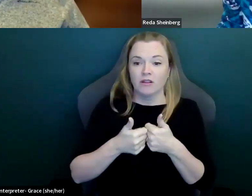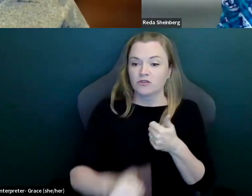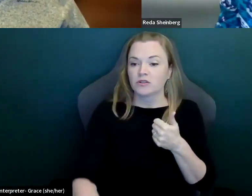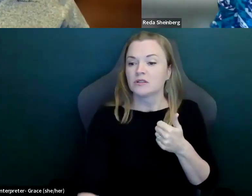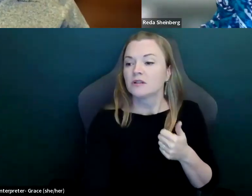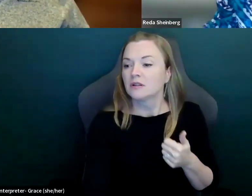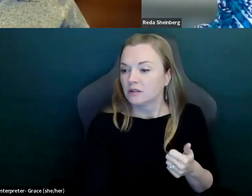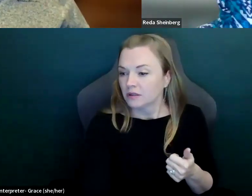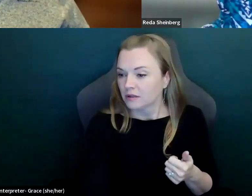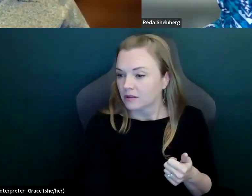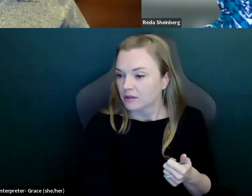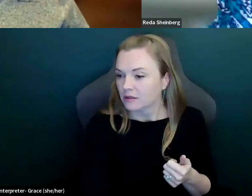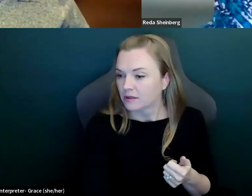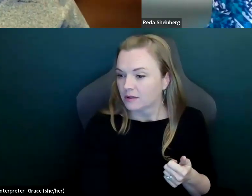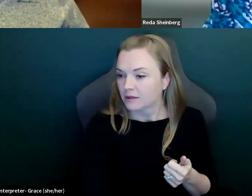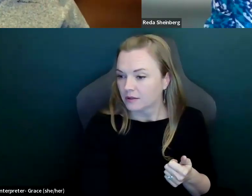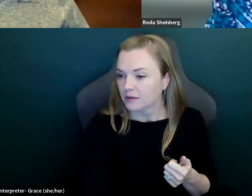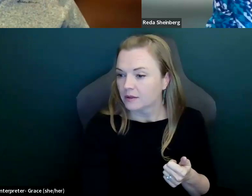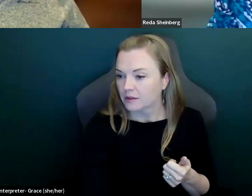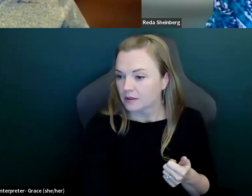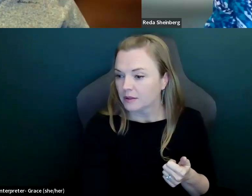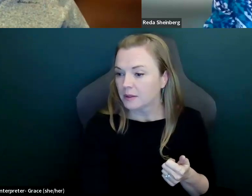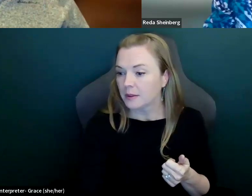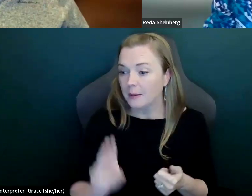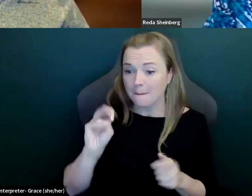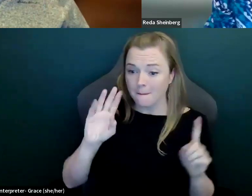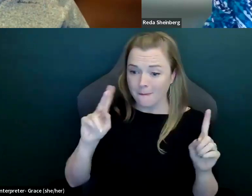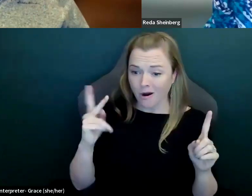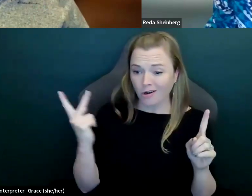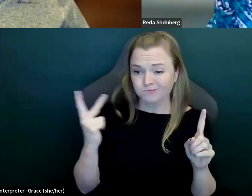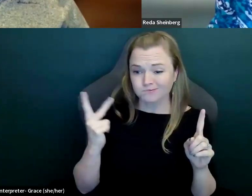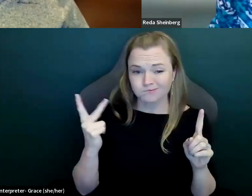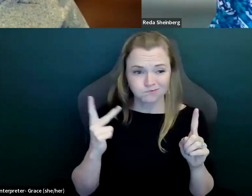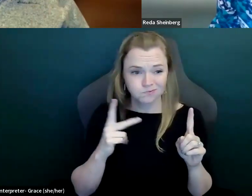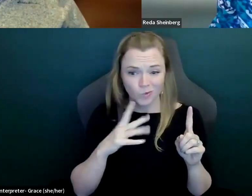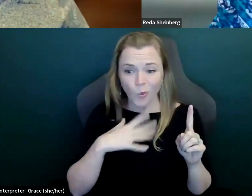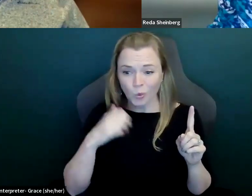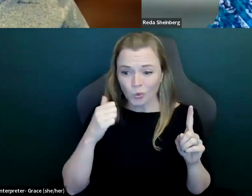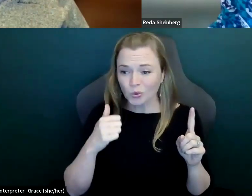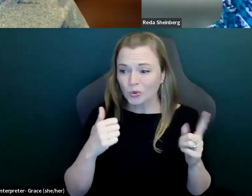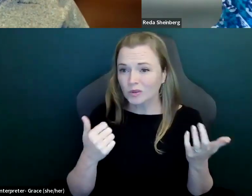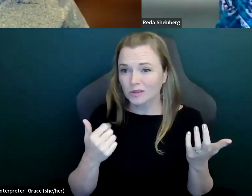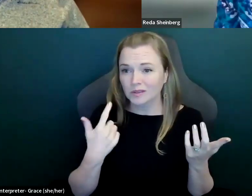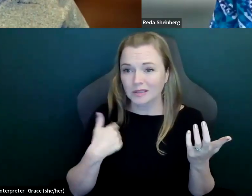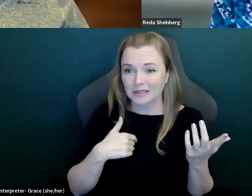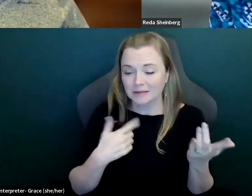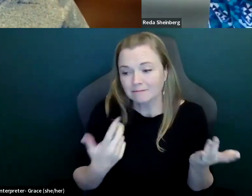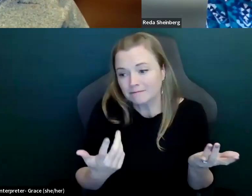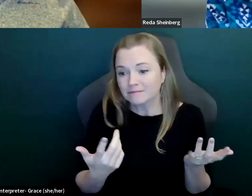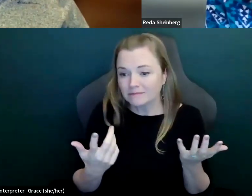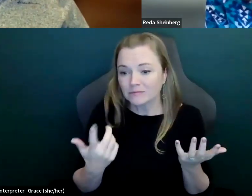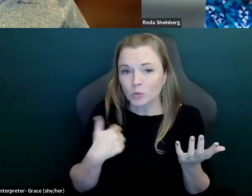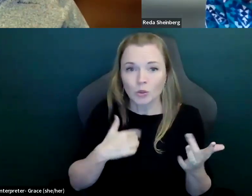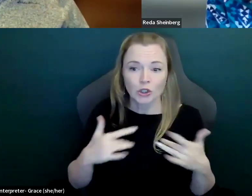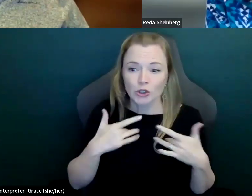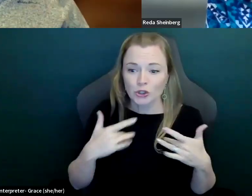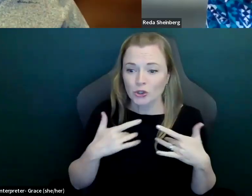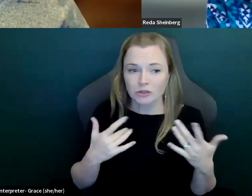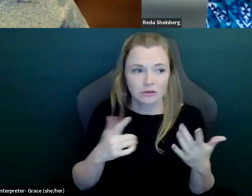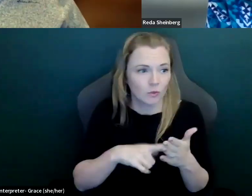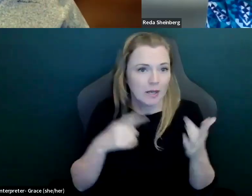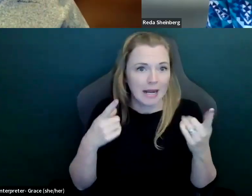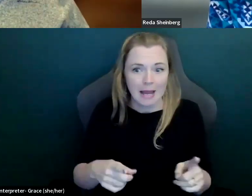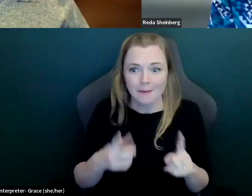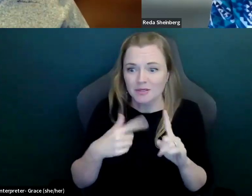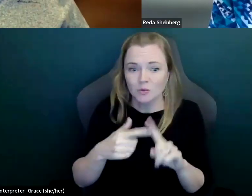that Mark and I are getting older. We're in our 70s, and we're concerned like what happens when